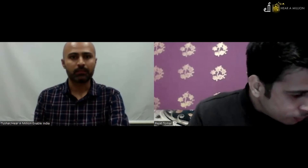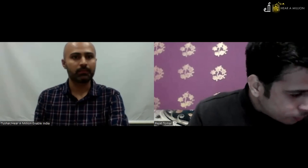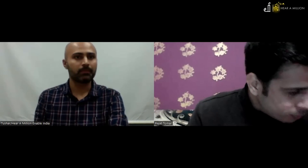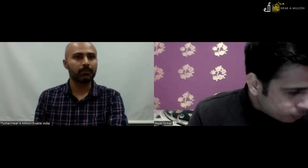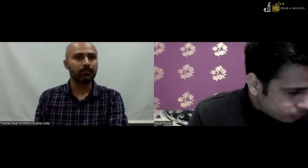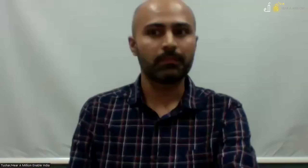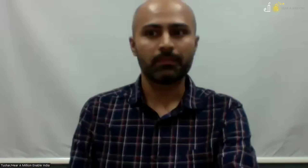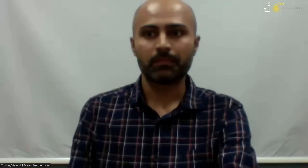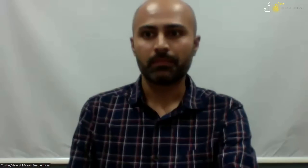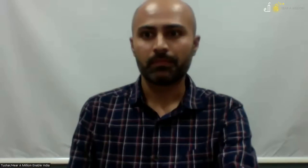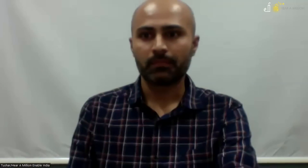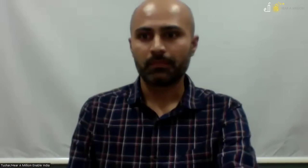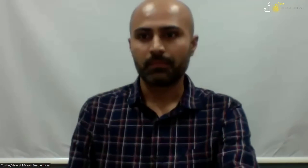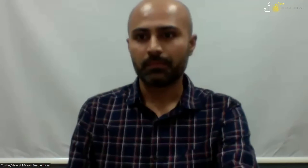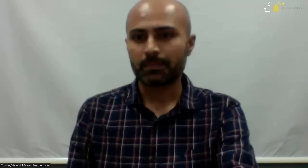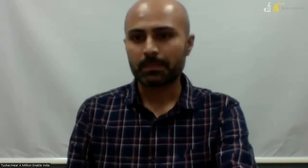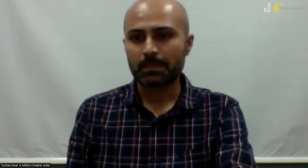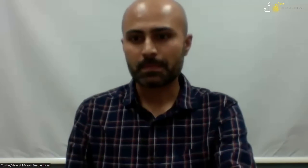questions.